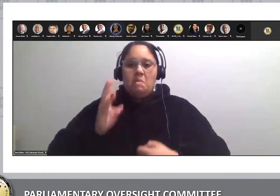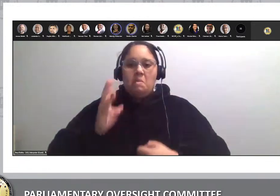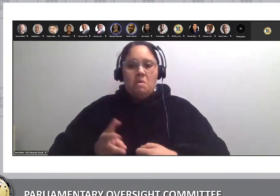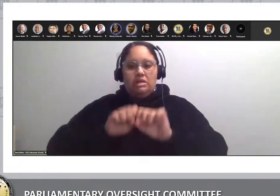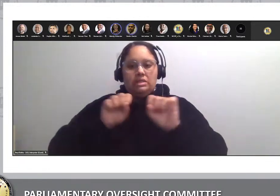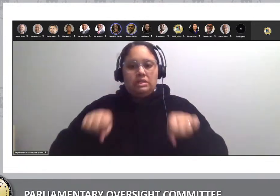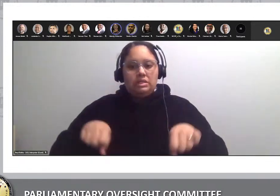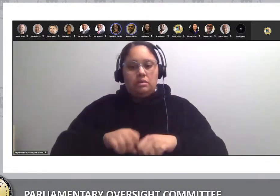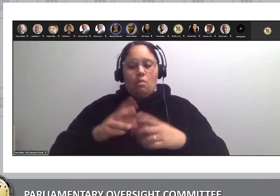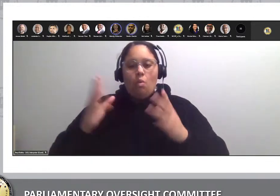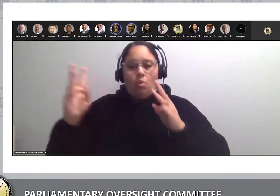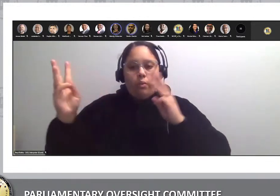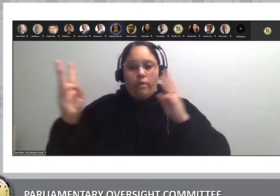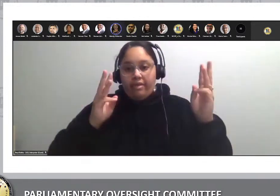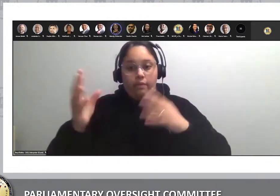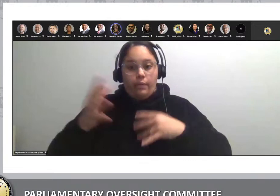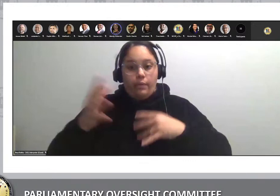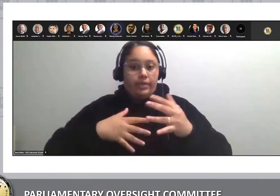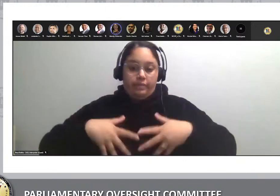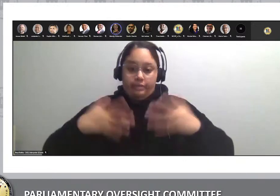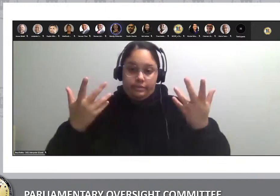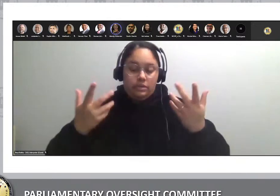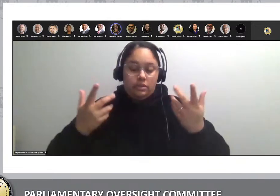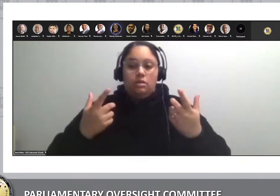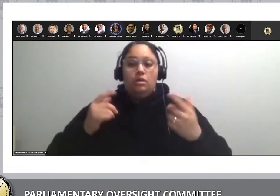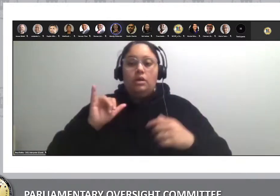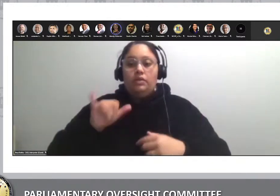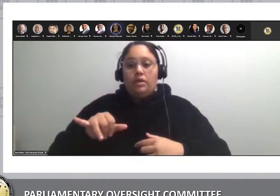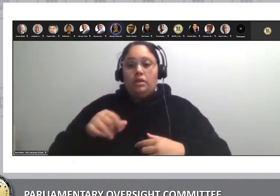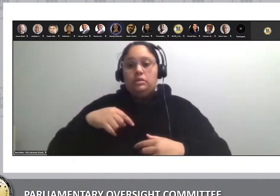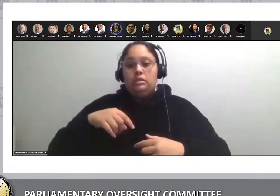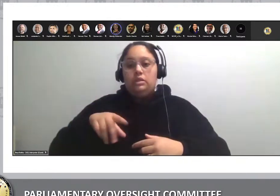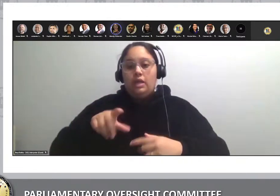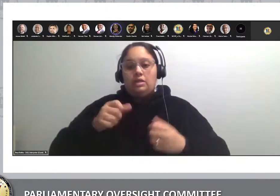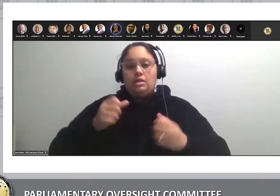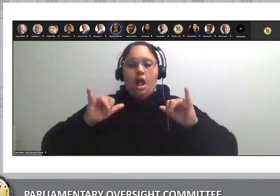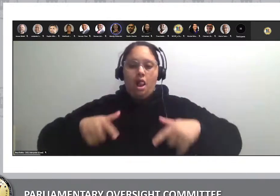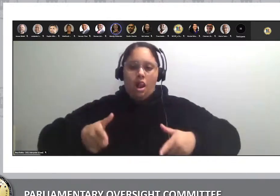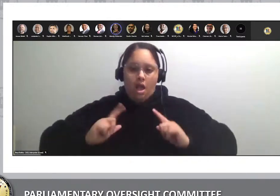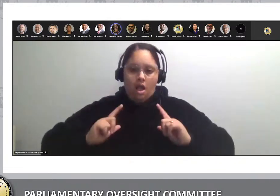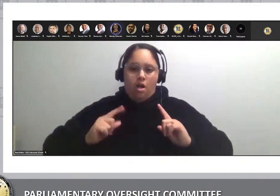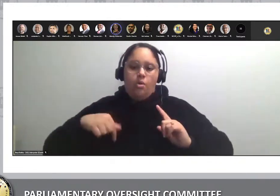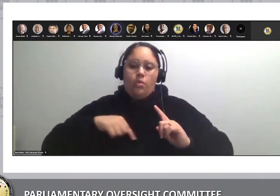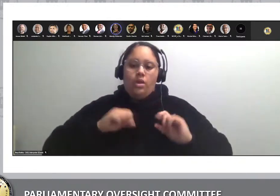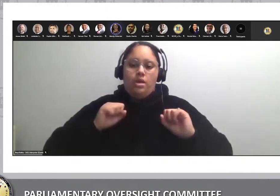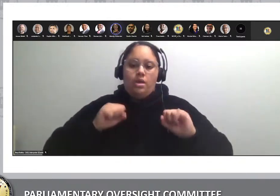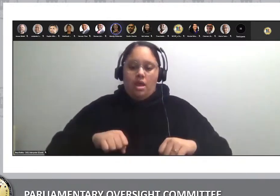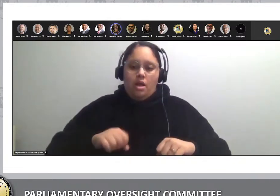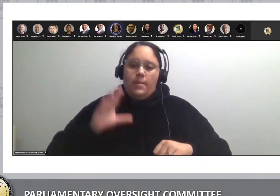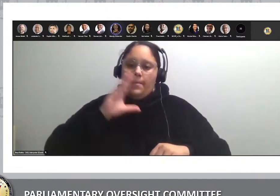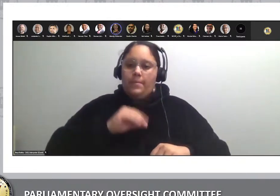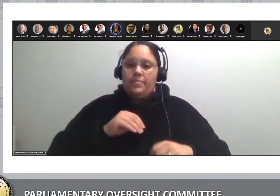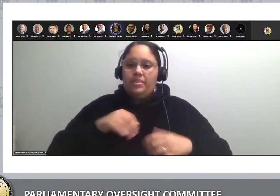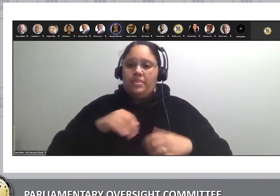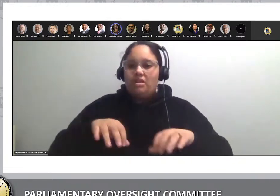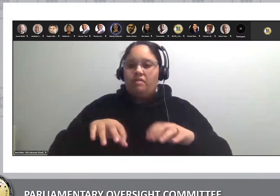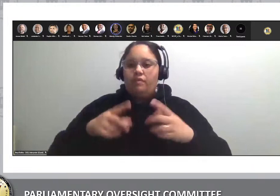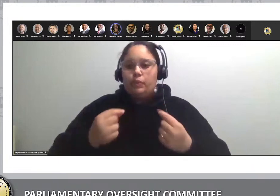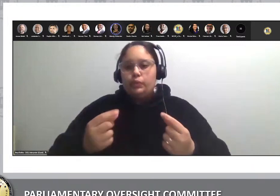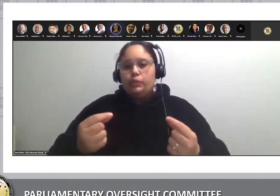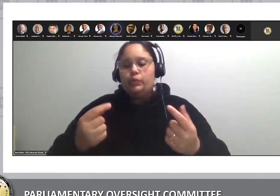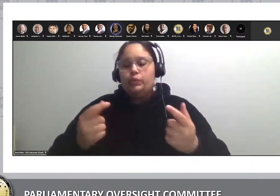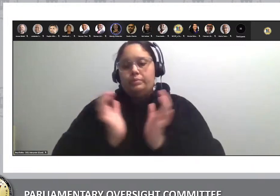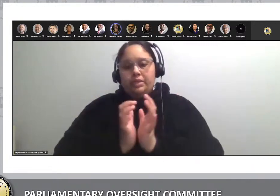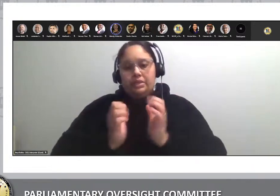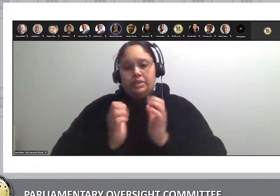system or the weather or whatever the case may be that enables us not to effectively carry out